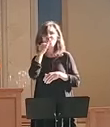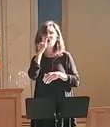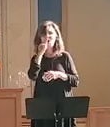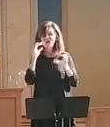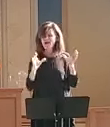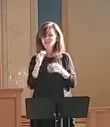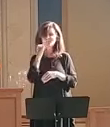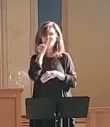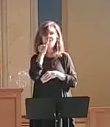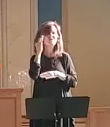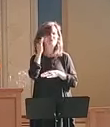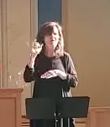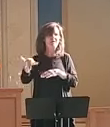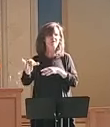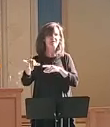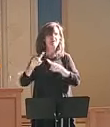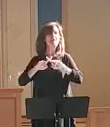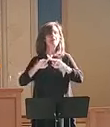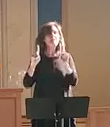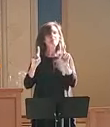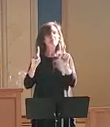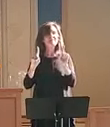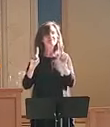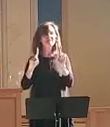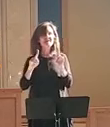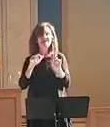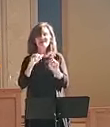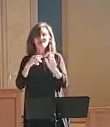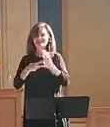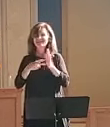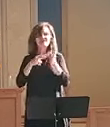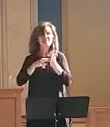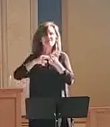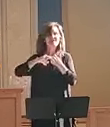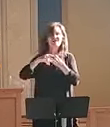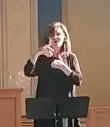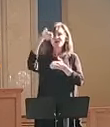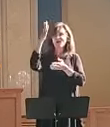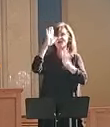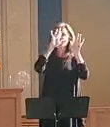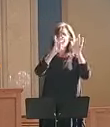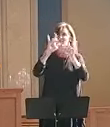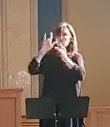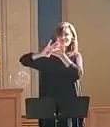their action. But they're not out of the bound of God's mercy.